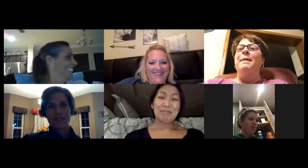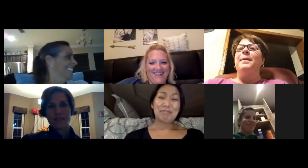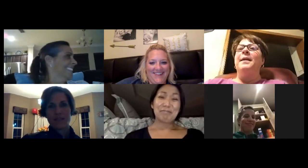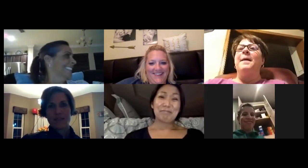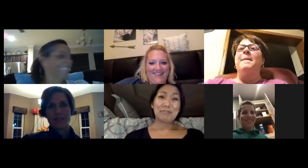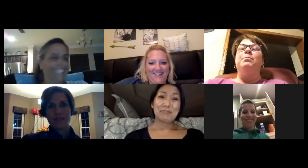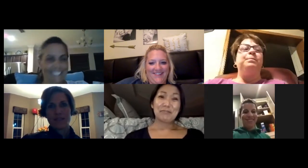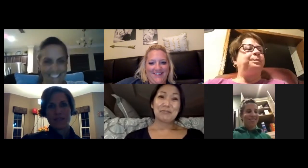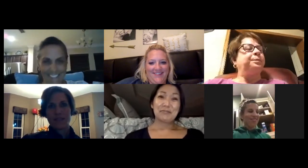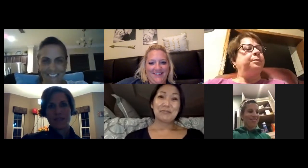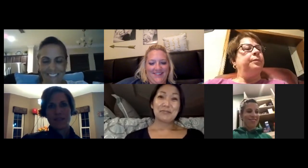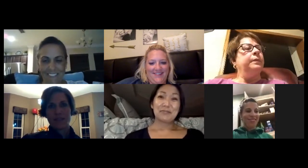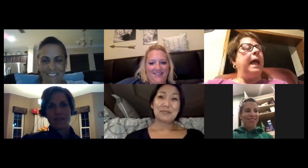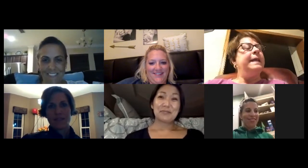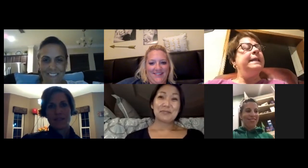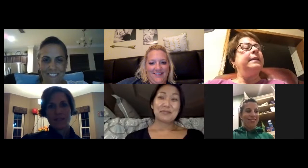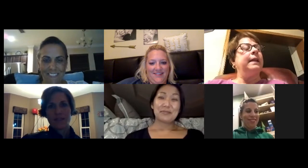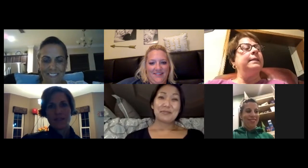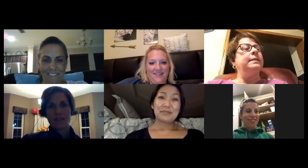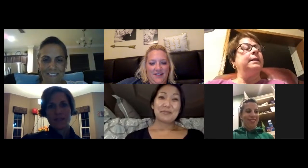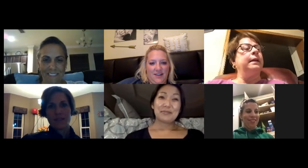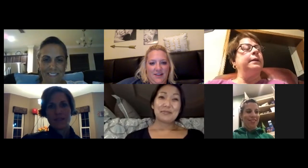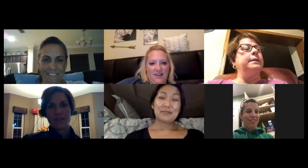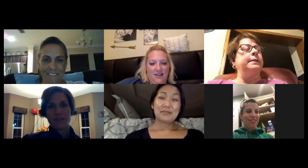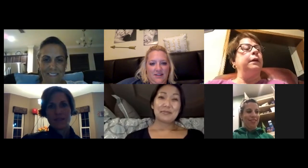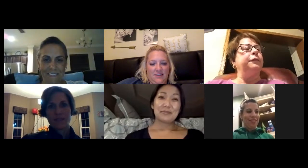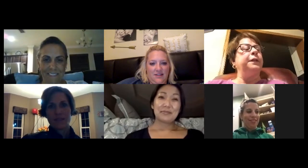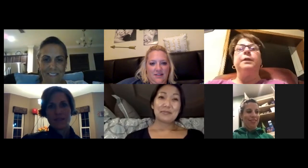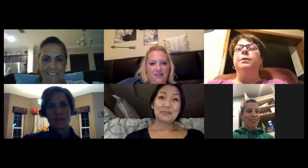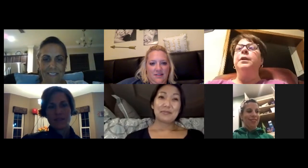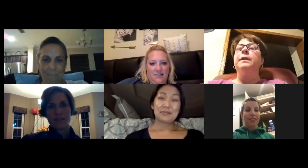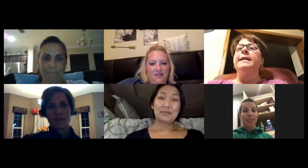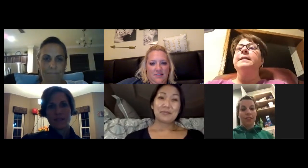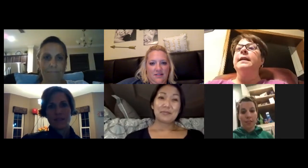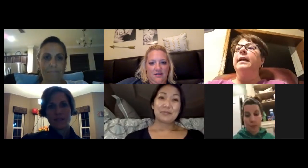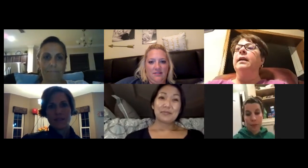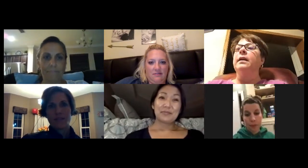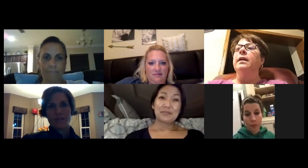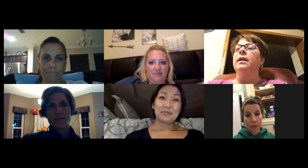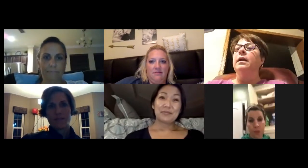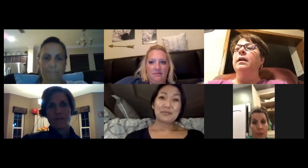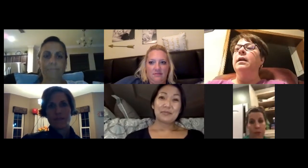But I think that's a good start for you. What do you guys think?